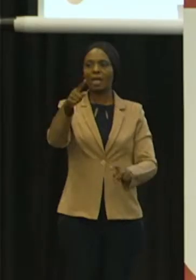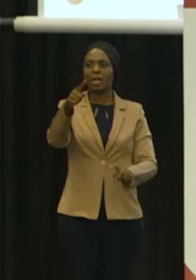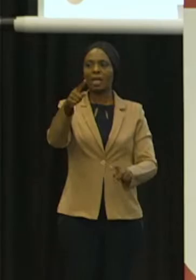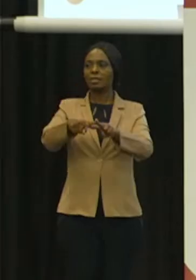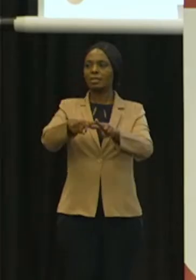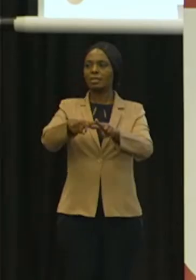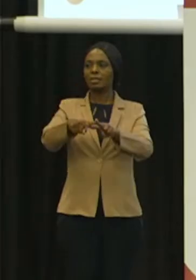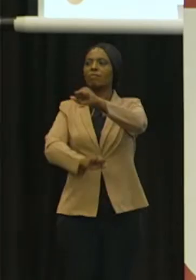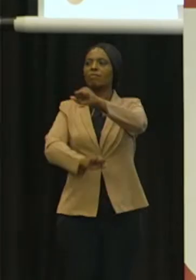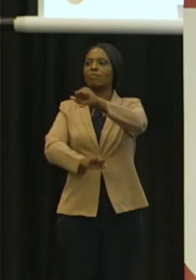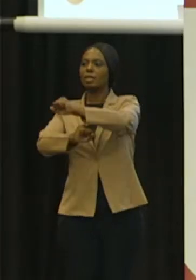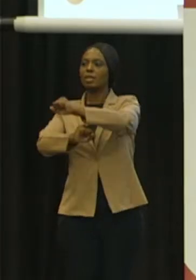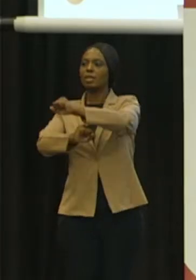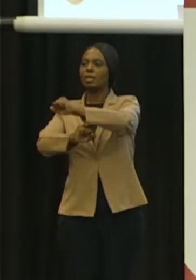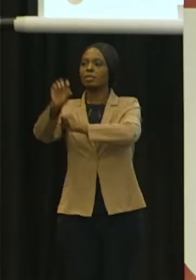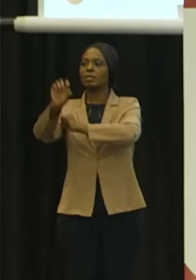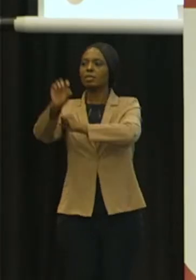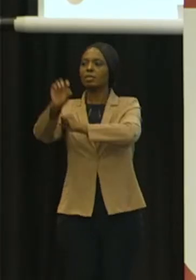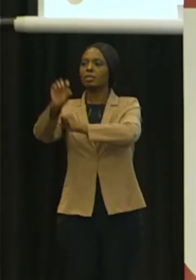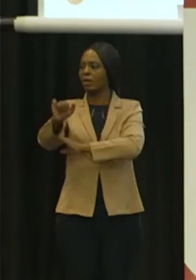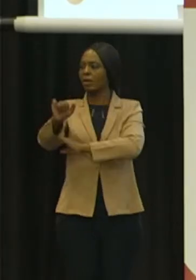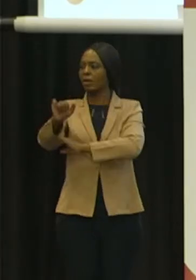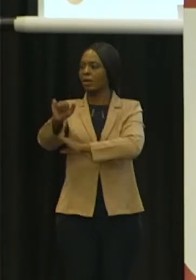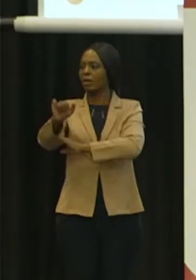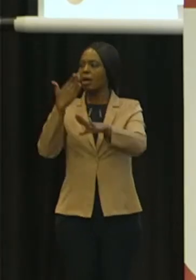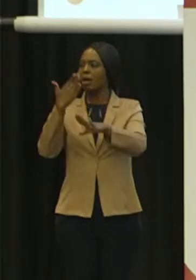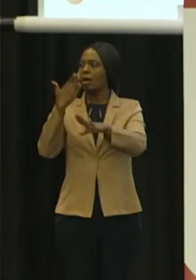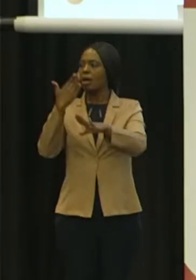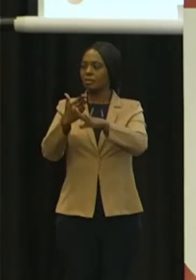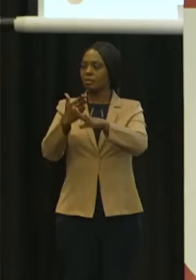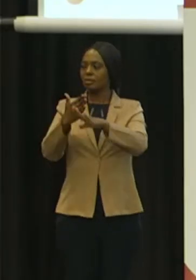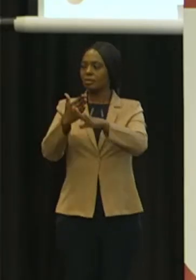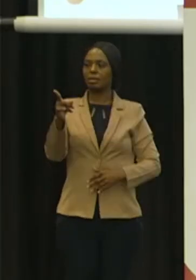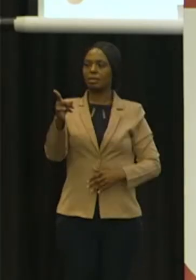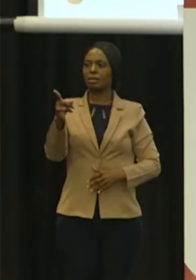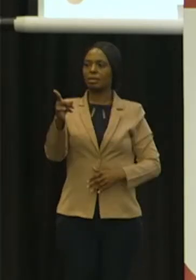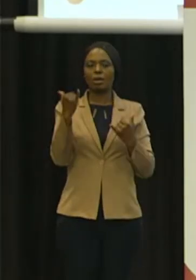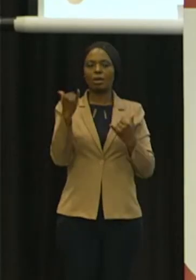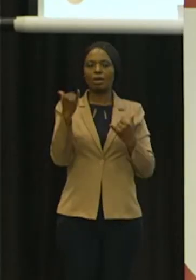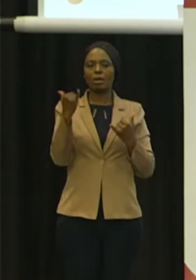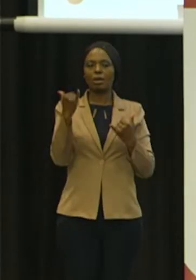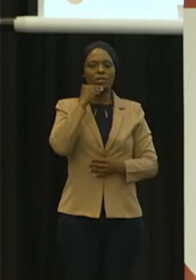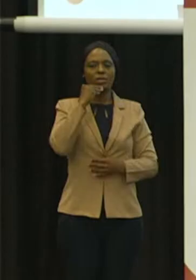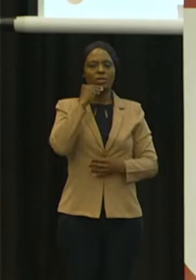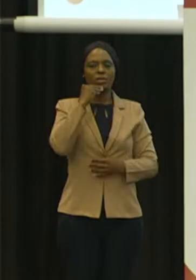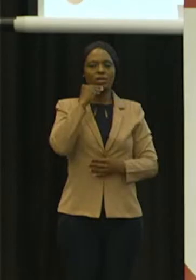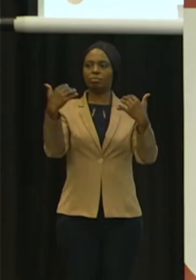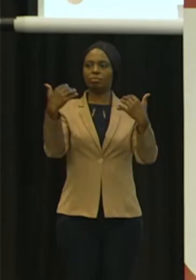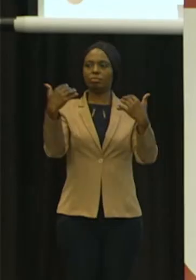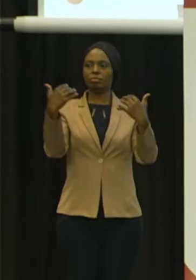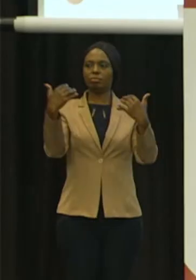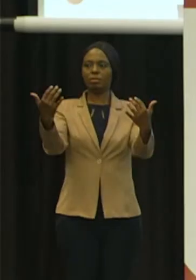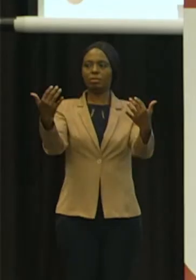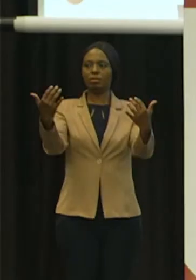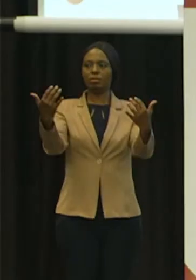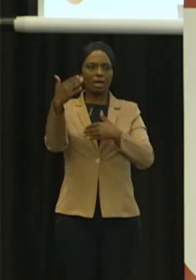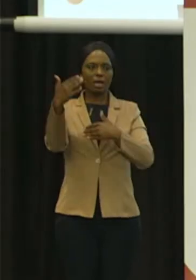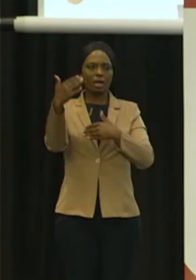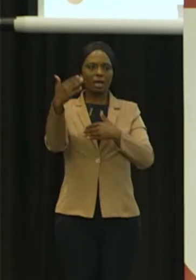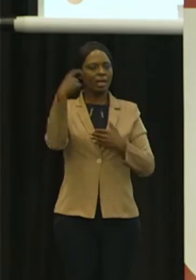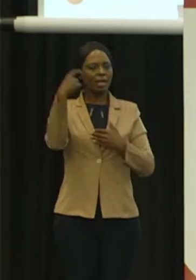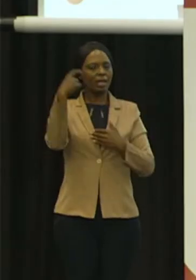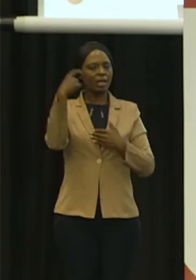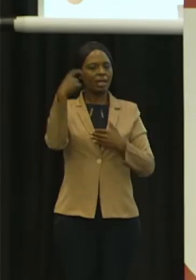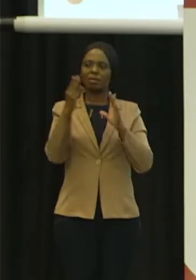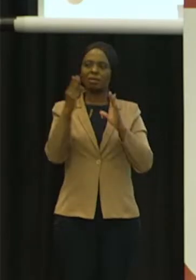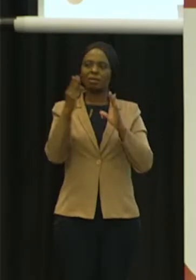South Africa, to AFSA. They've put together a beautiful event after this. So maybe they can speak to